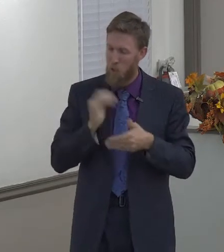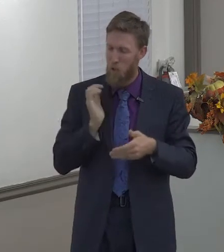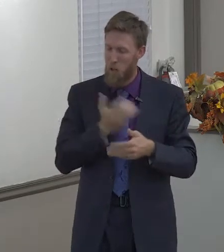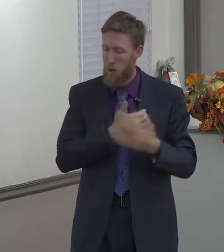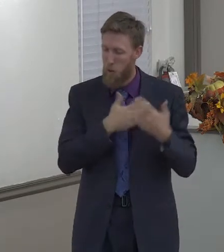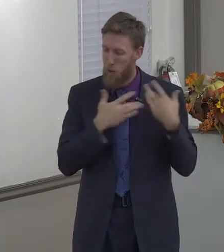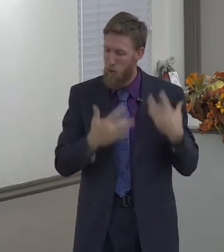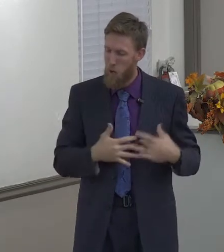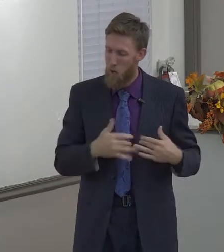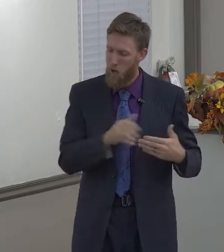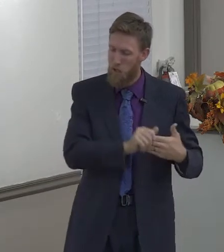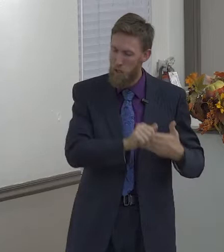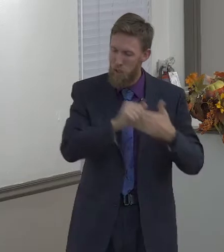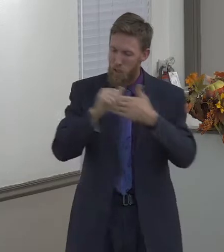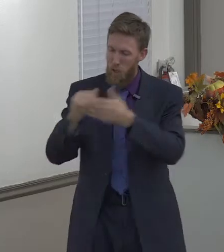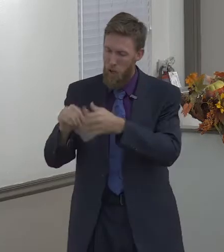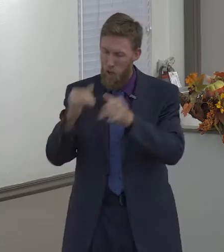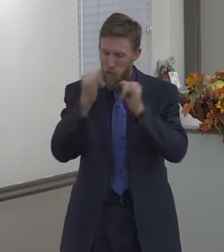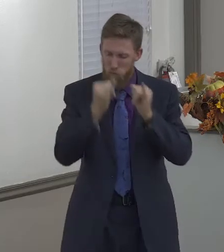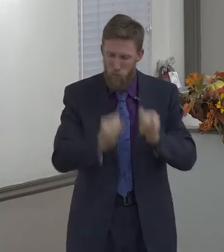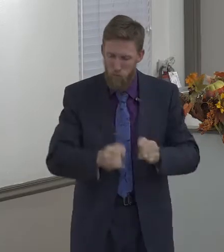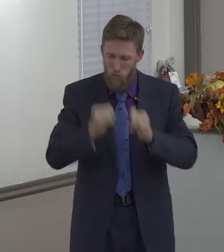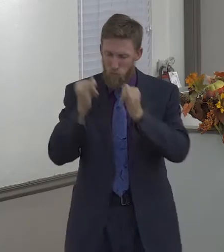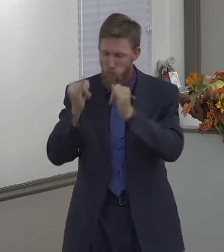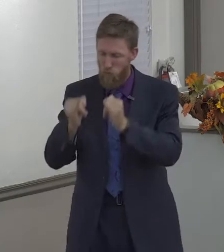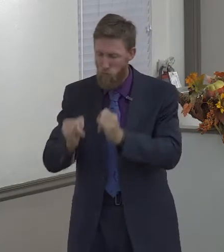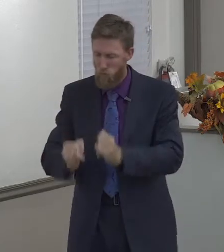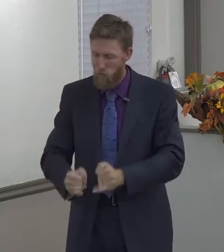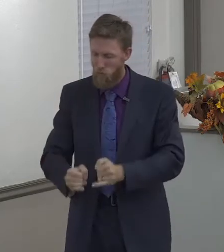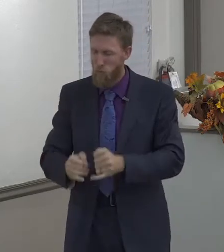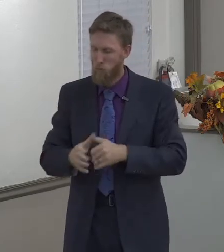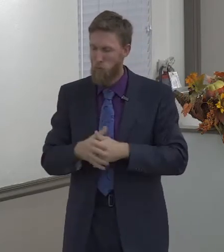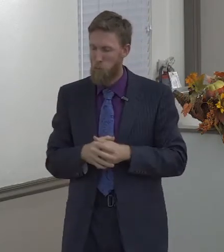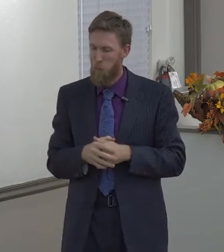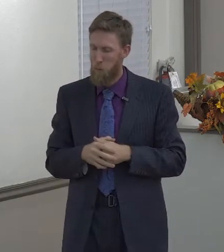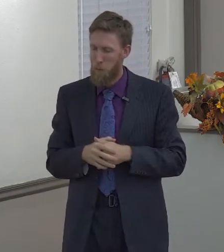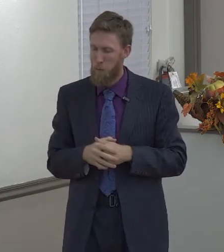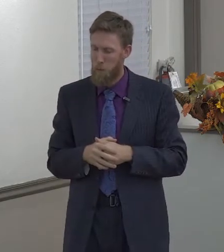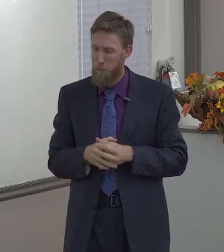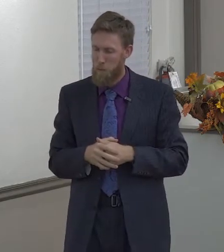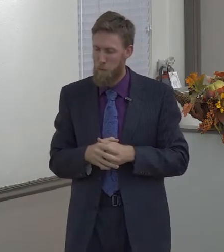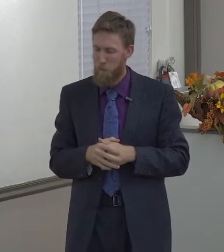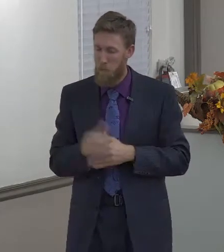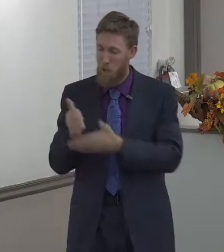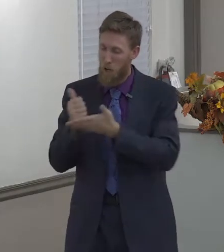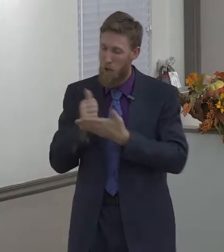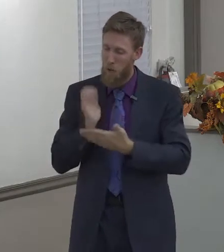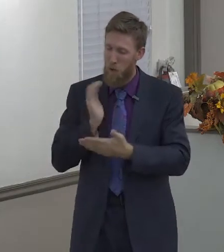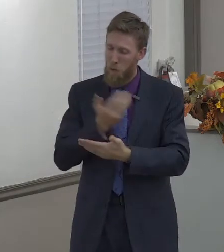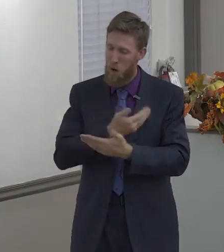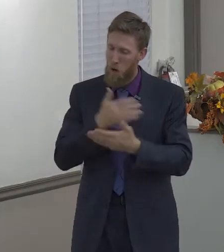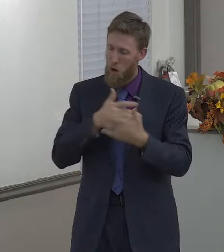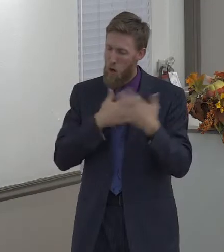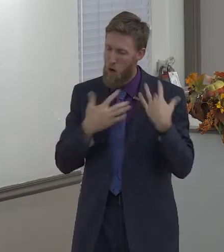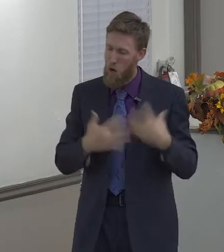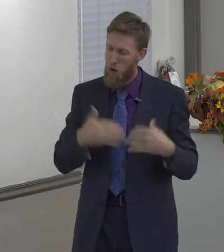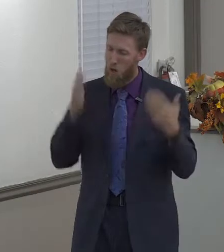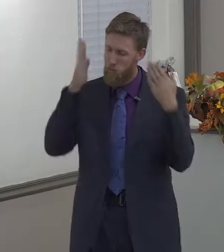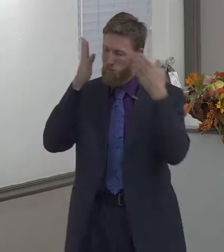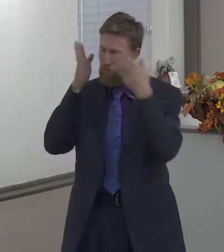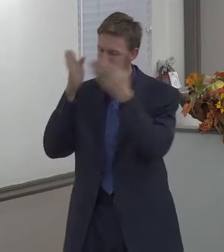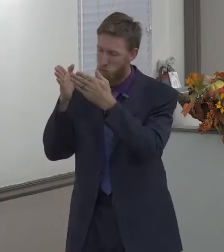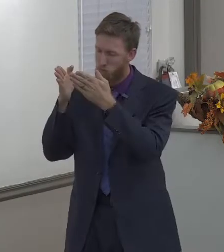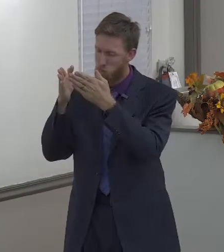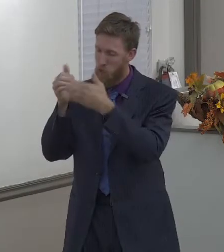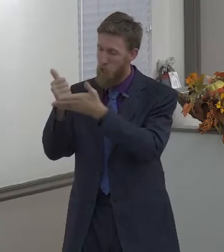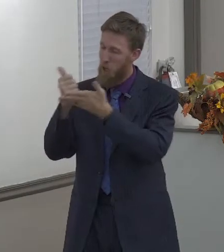to your word tonight. God, I pray that you would help me. I pray you'd fill me with your Spirit's power and use me tonight, Lord, to be able to communicate